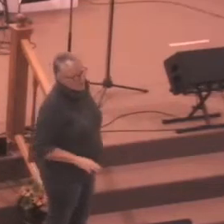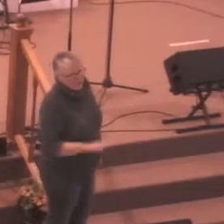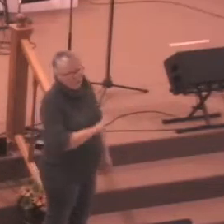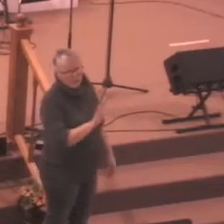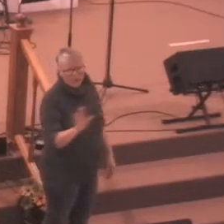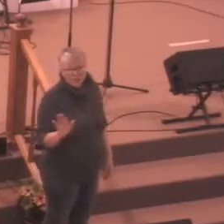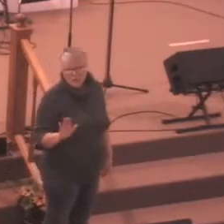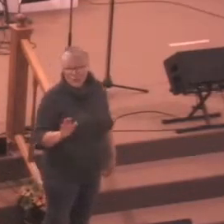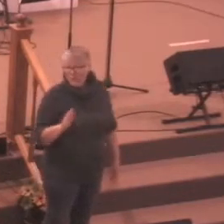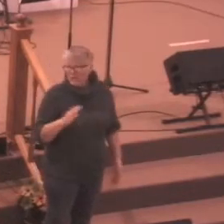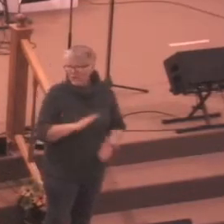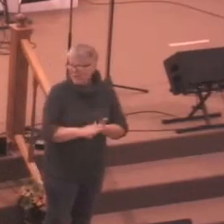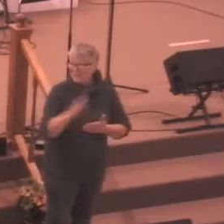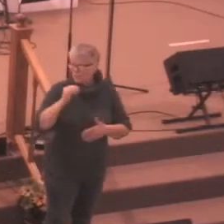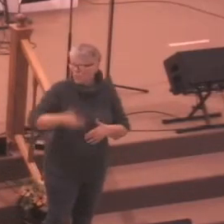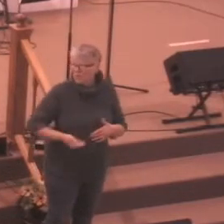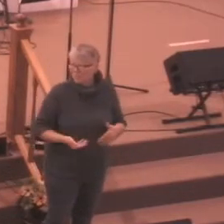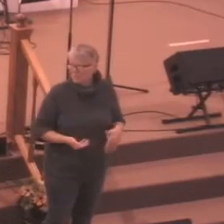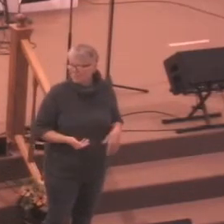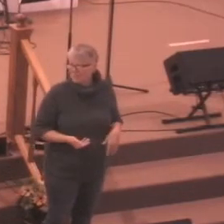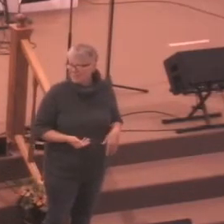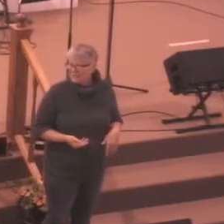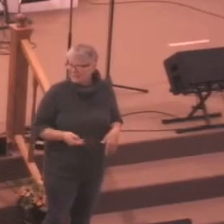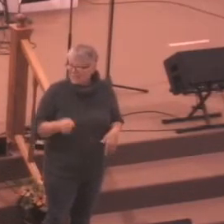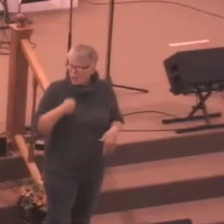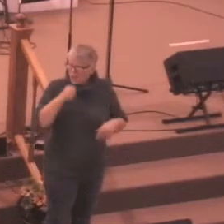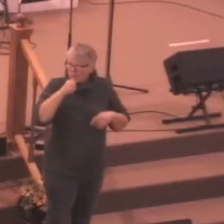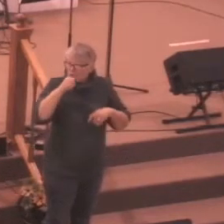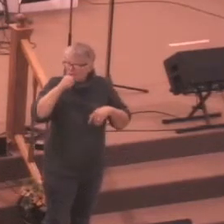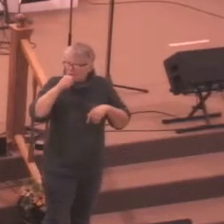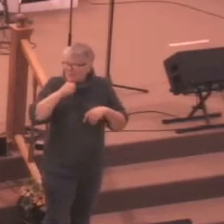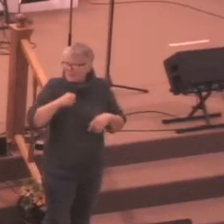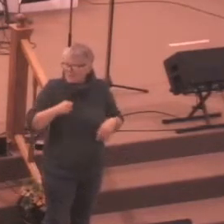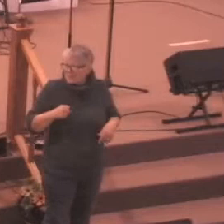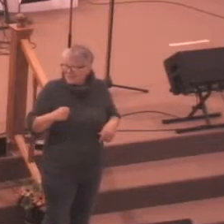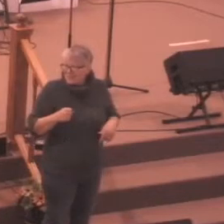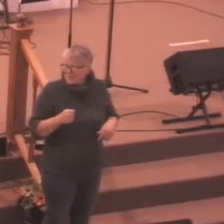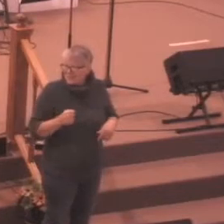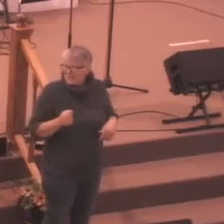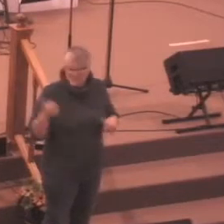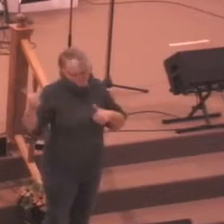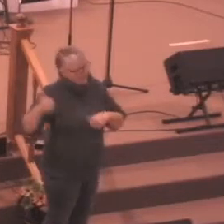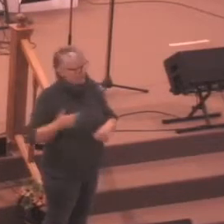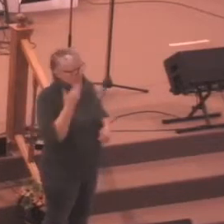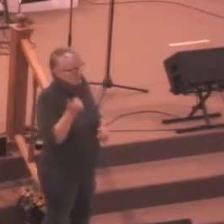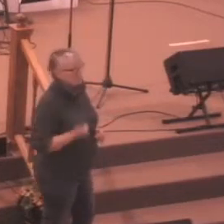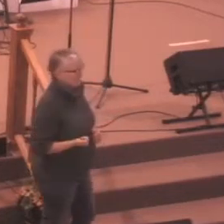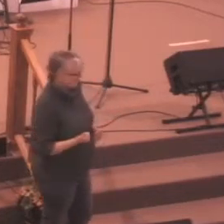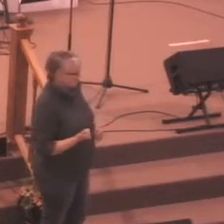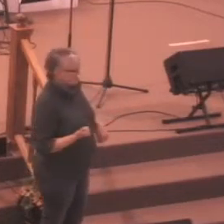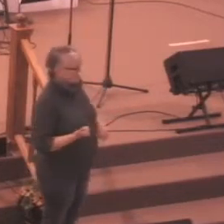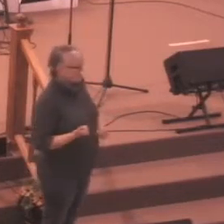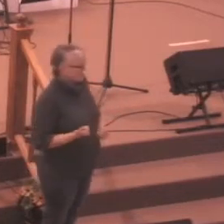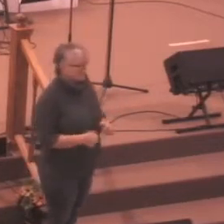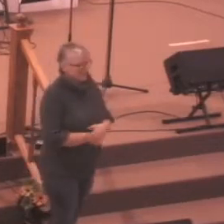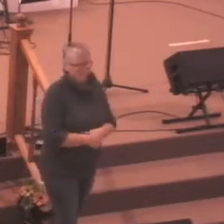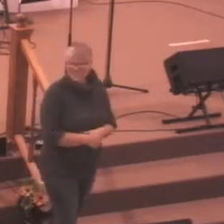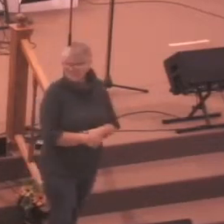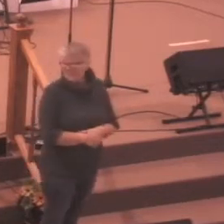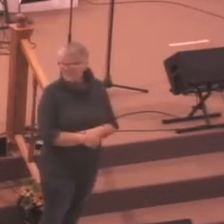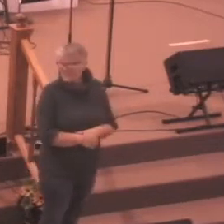Thank you for your good welcome. I think you can hear me. I don't know if it's on or not. Hello? Oh, there it is.